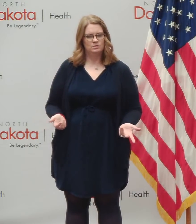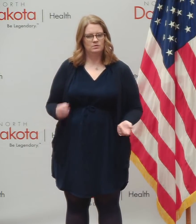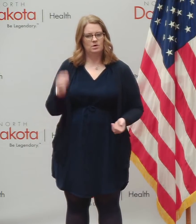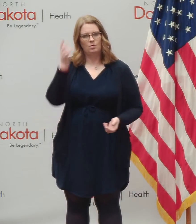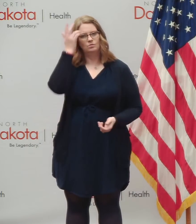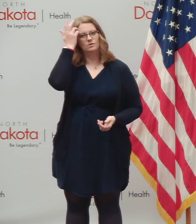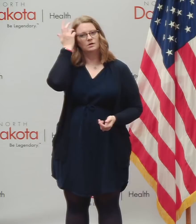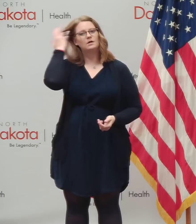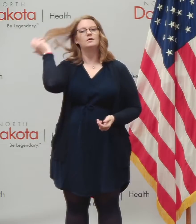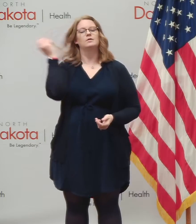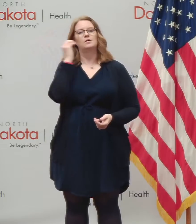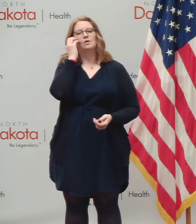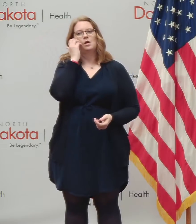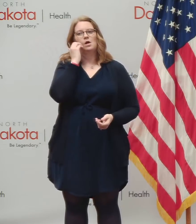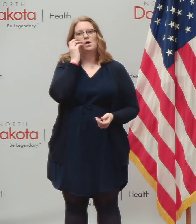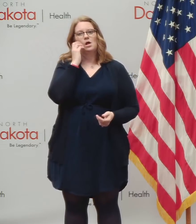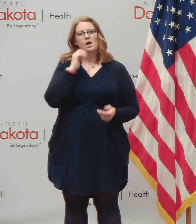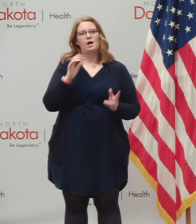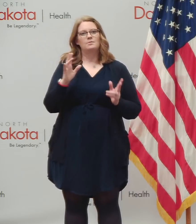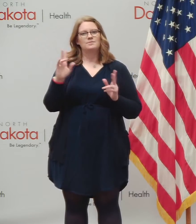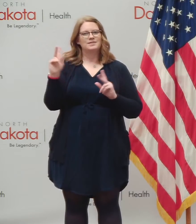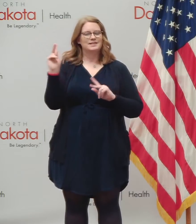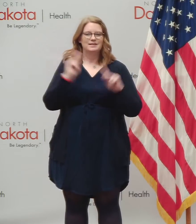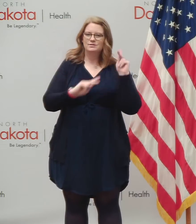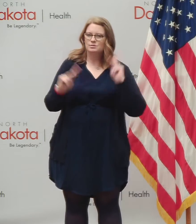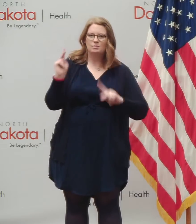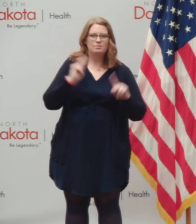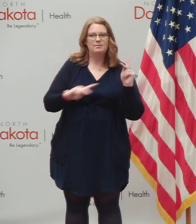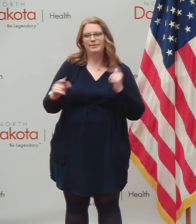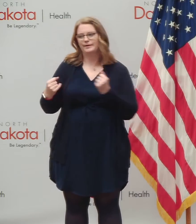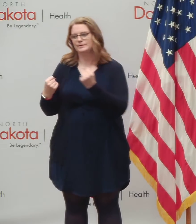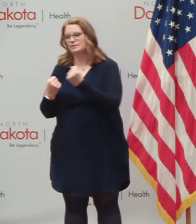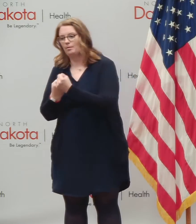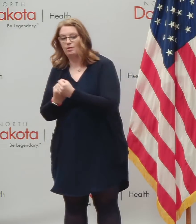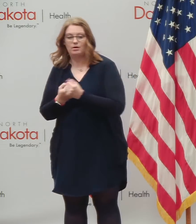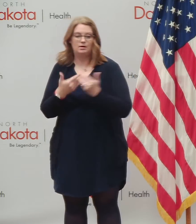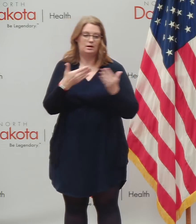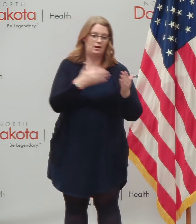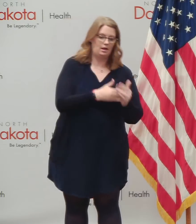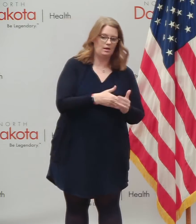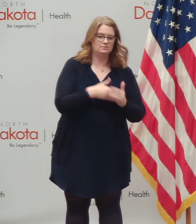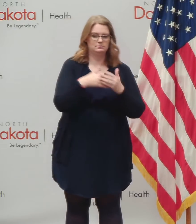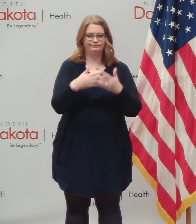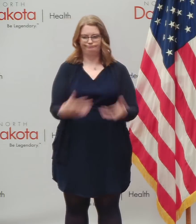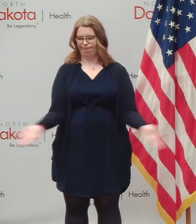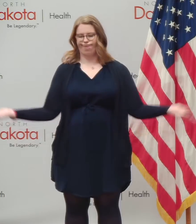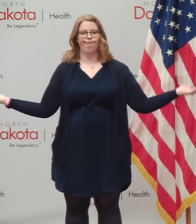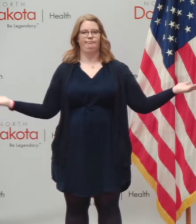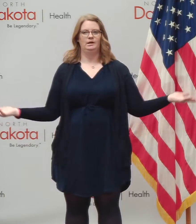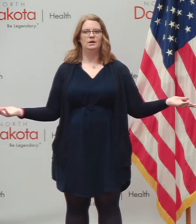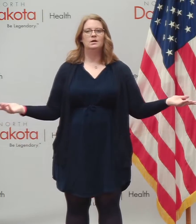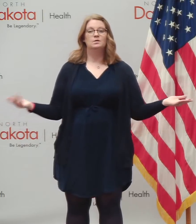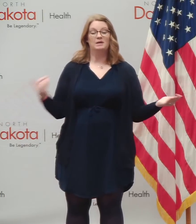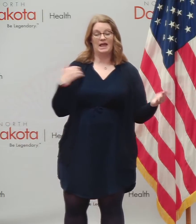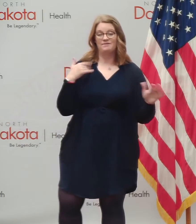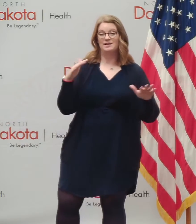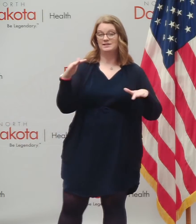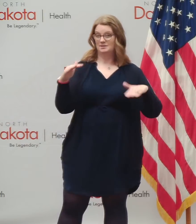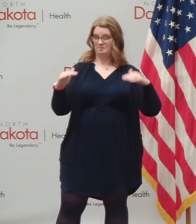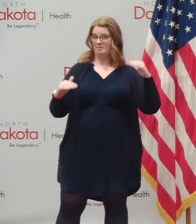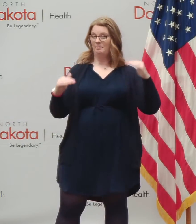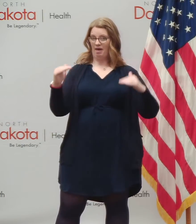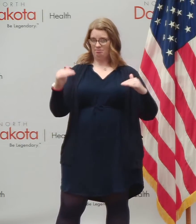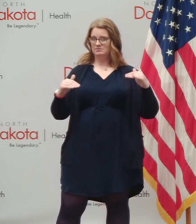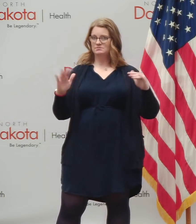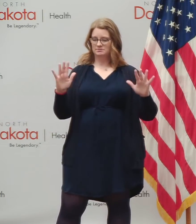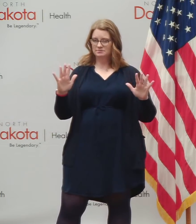both sides of every argument that are not happy with us, and we do have this balanced approach. If